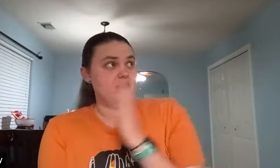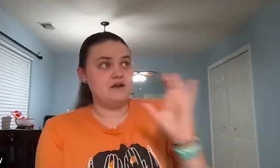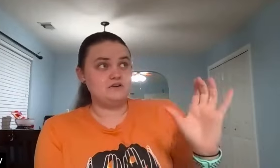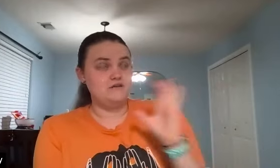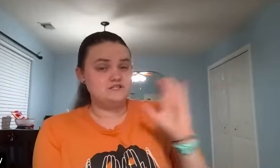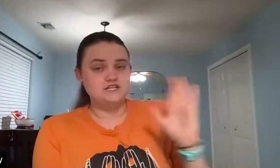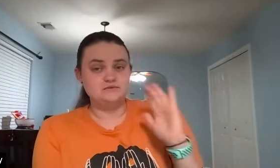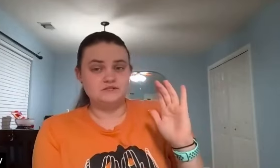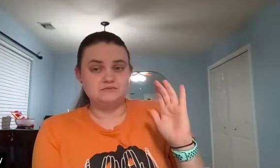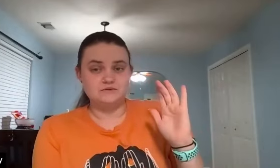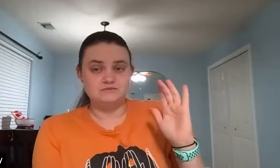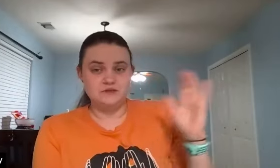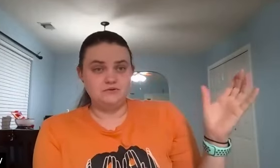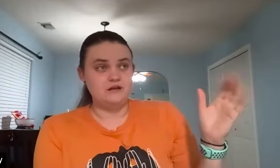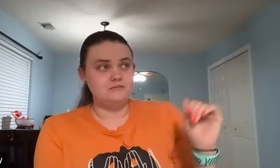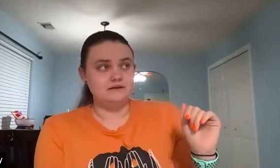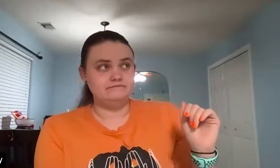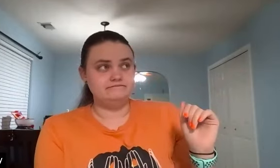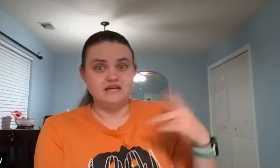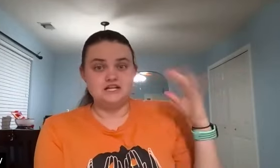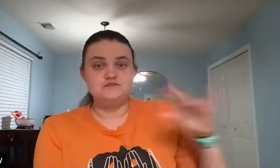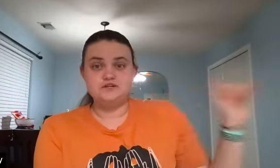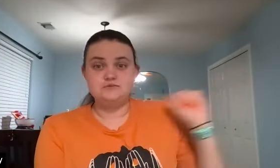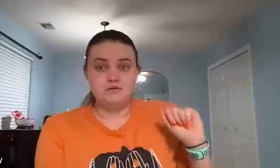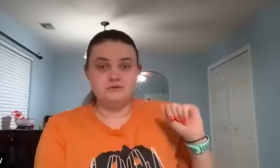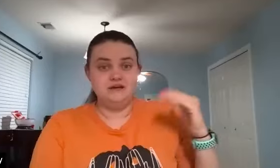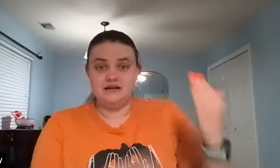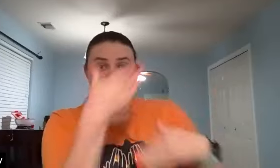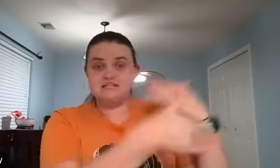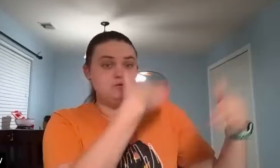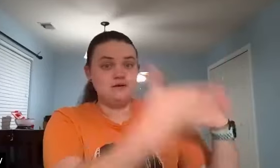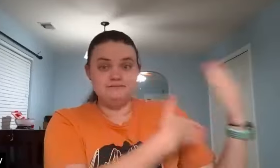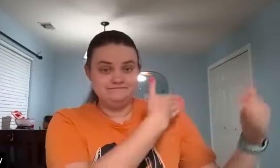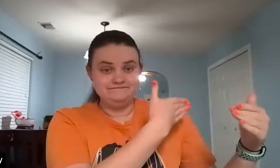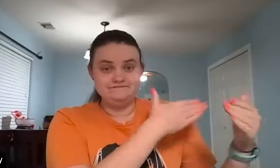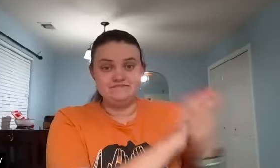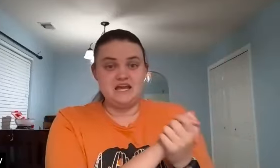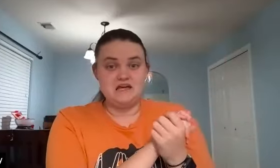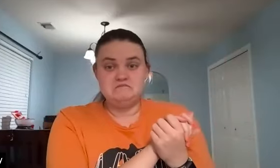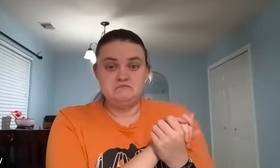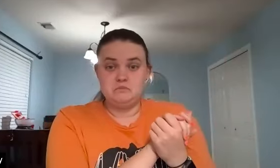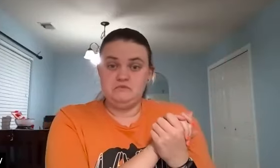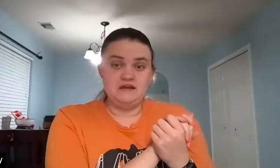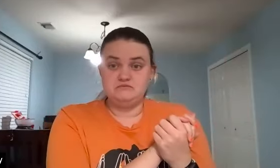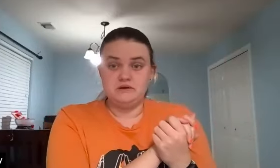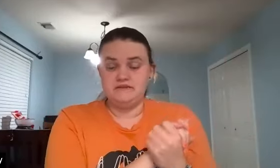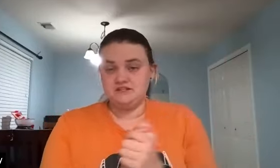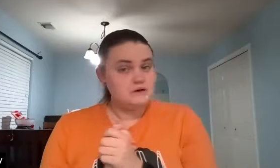I'll be having a conversation with some people and I'm like, and I just finger spell a word and I continue on, and they don't act